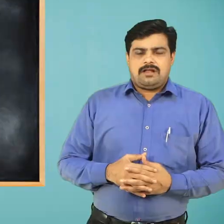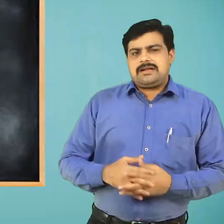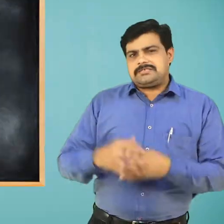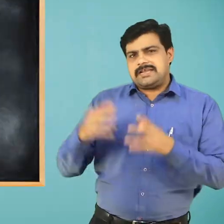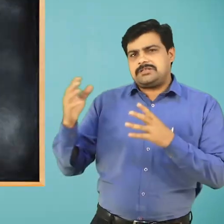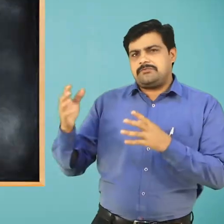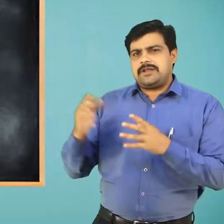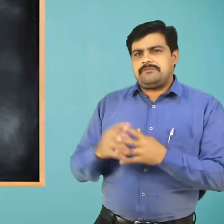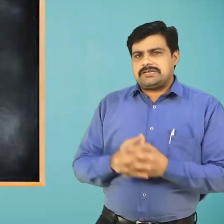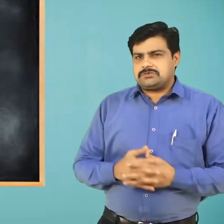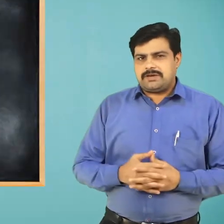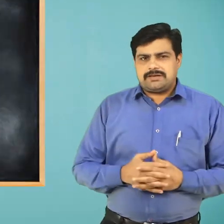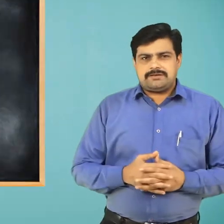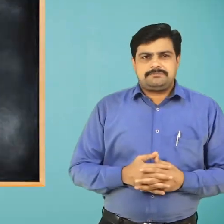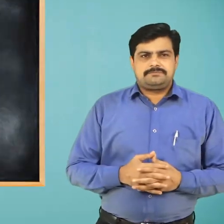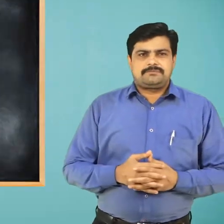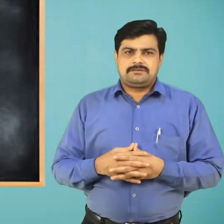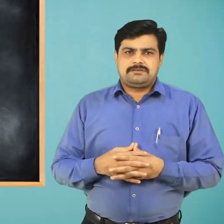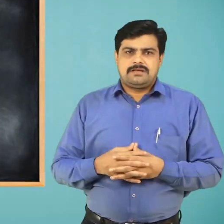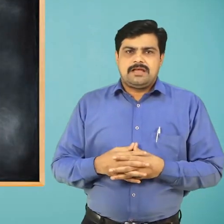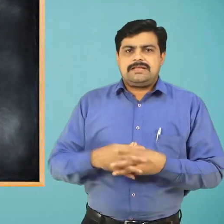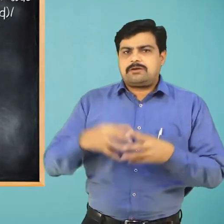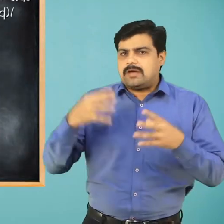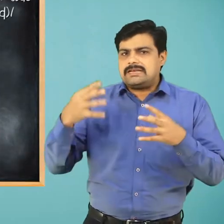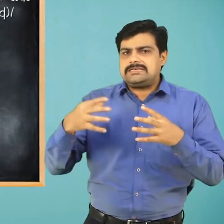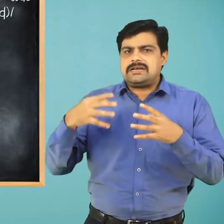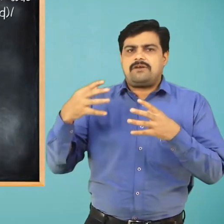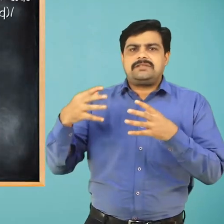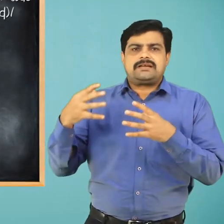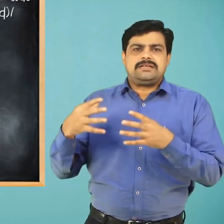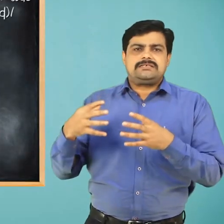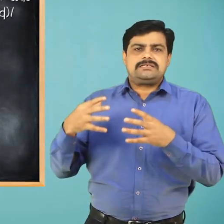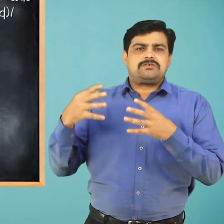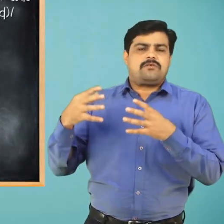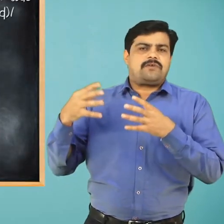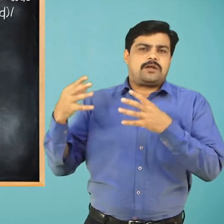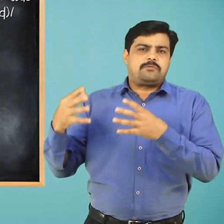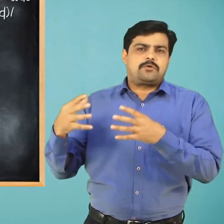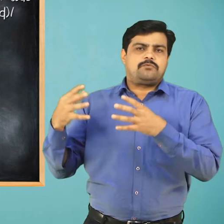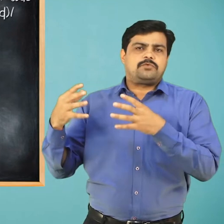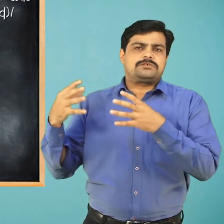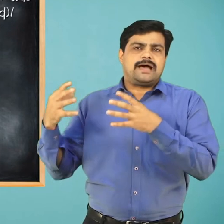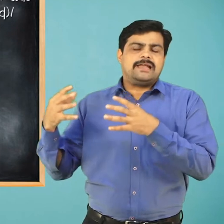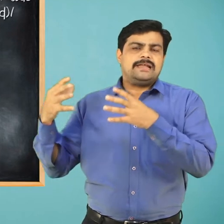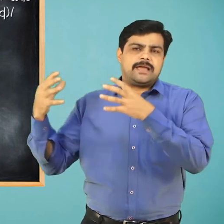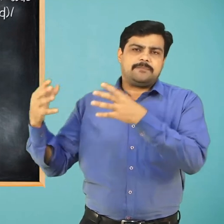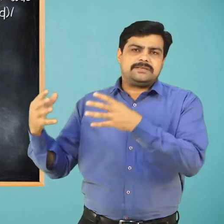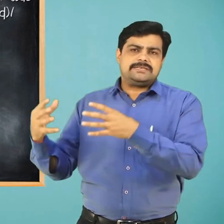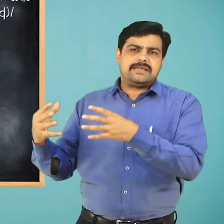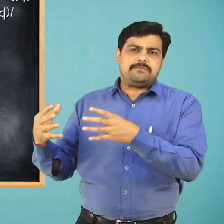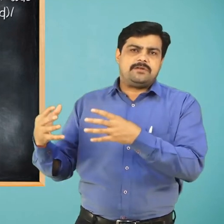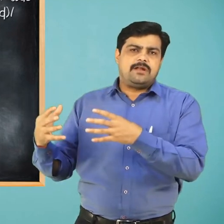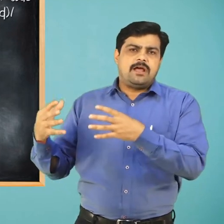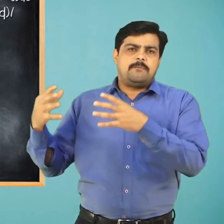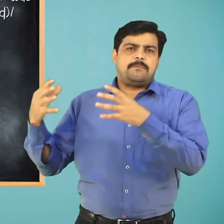Let's take the very first one. The quality of the content of our book was highly appreciable